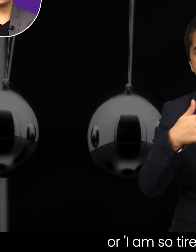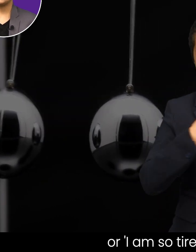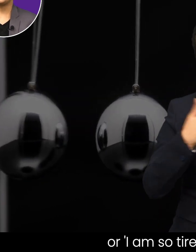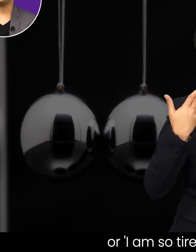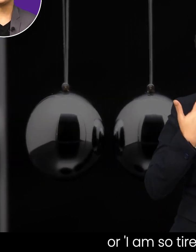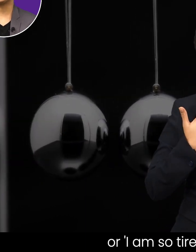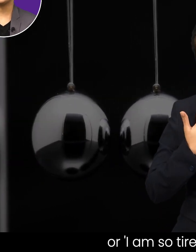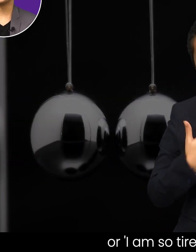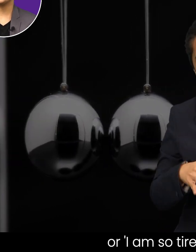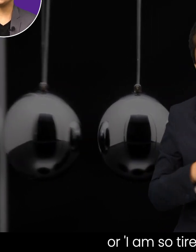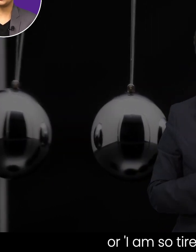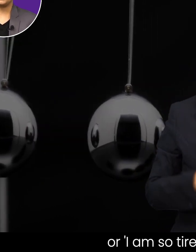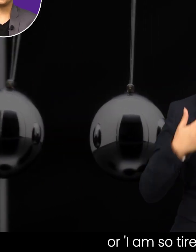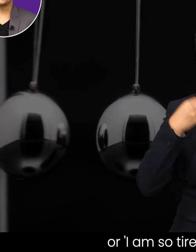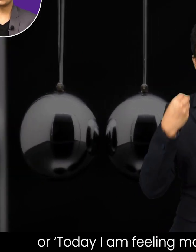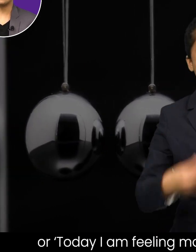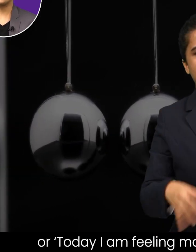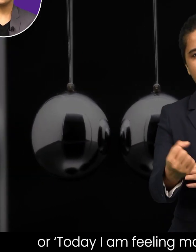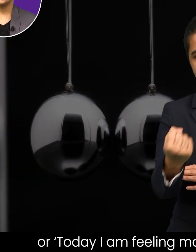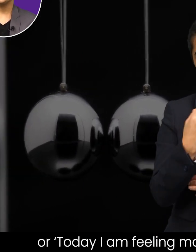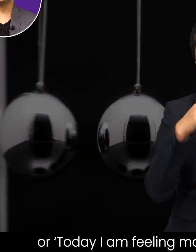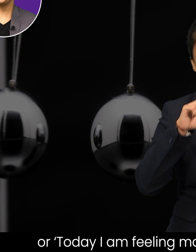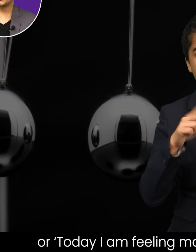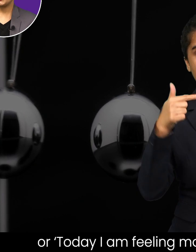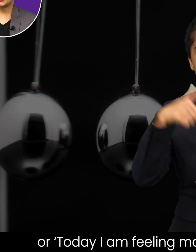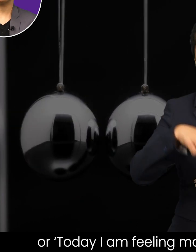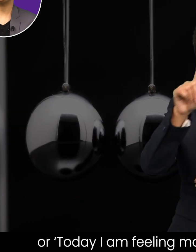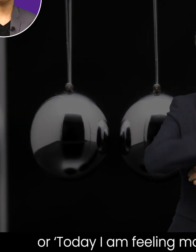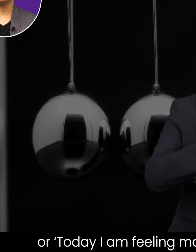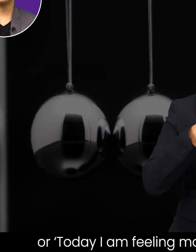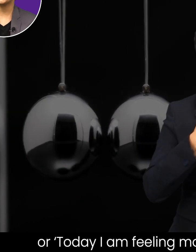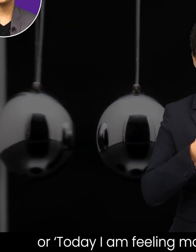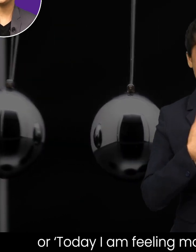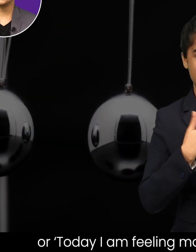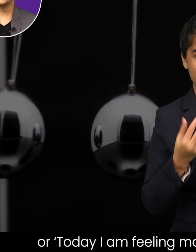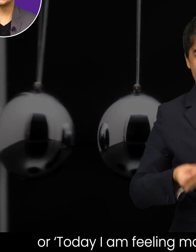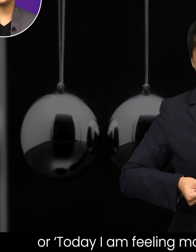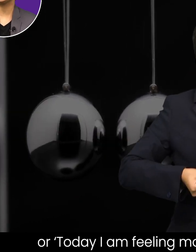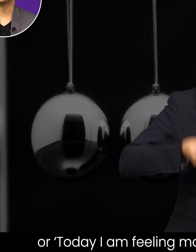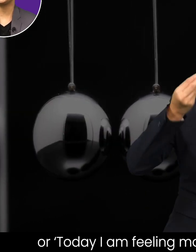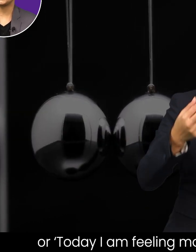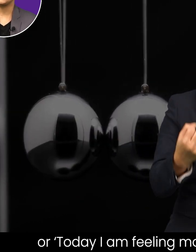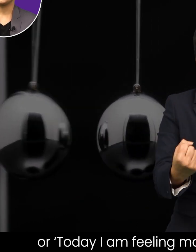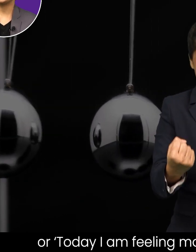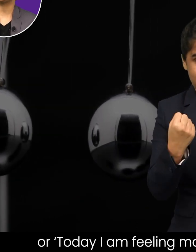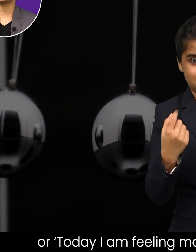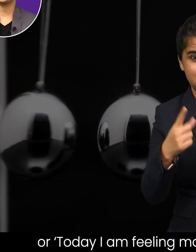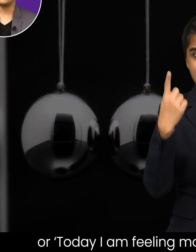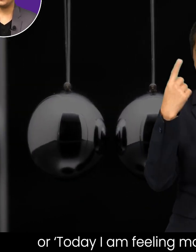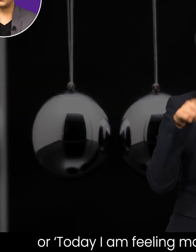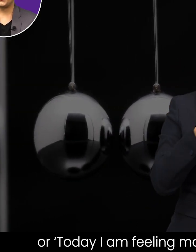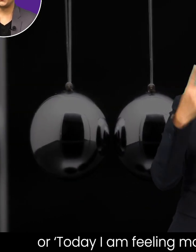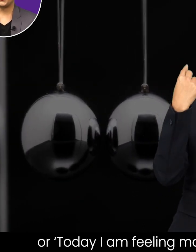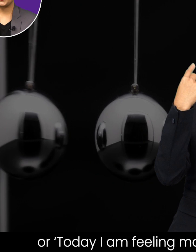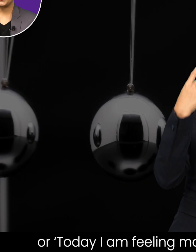tired and lost my energy or today I am feeling more energetic than yesterday, etc.